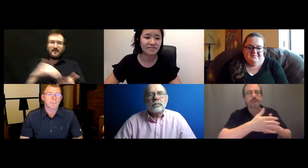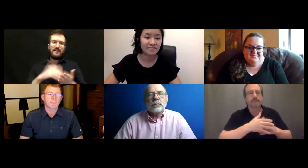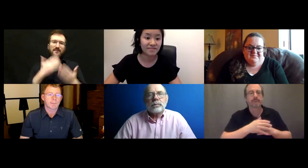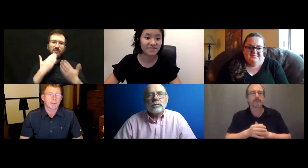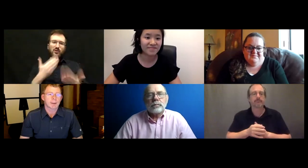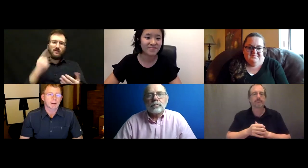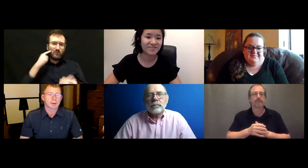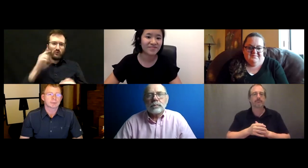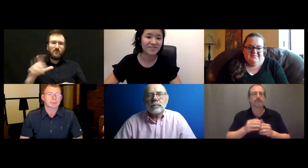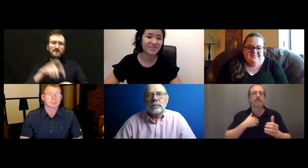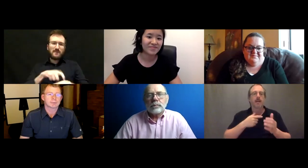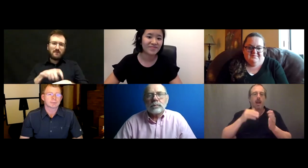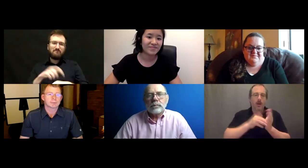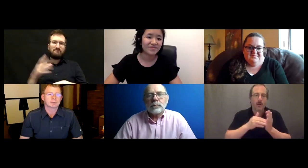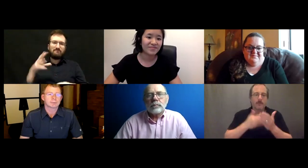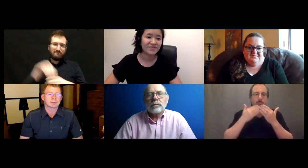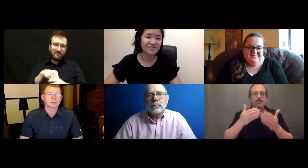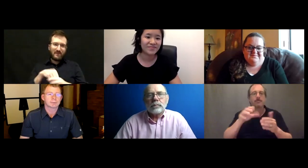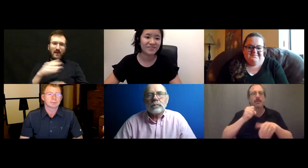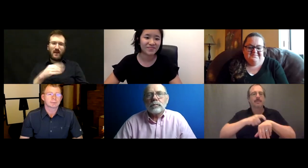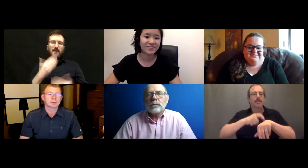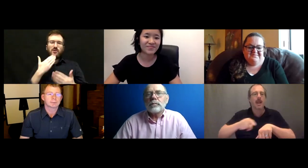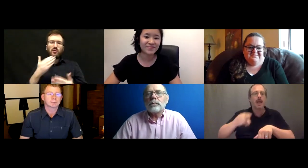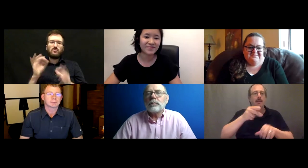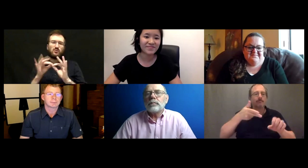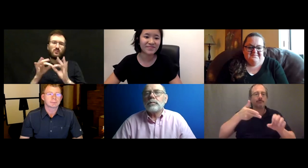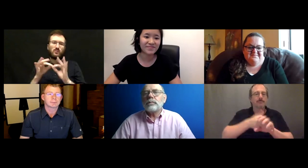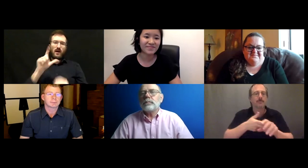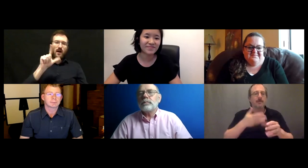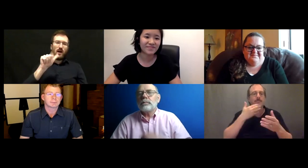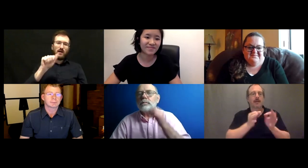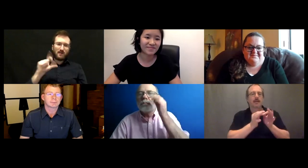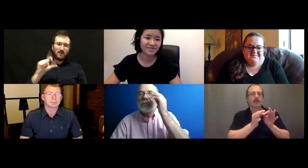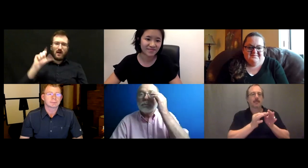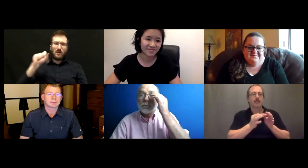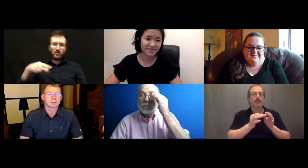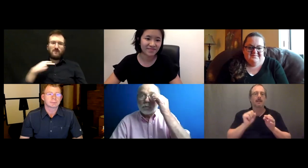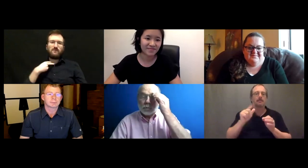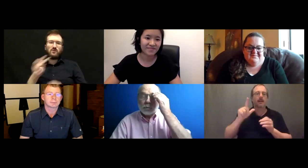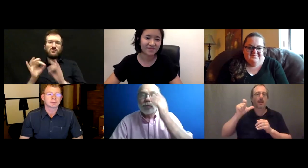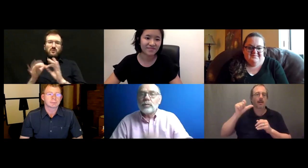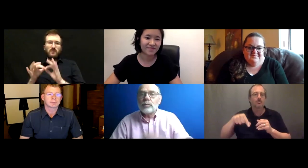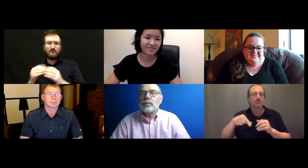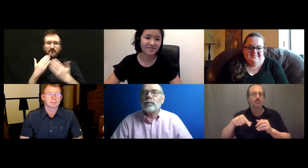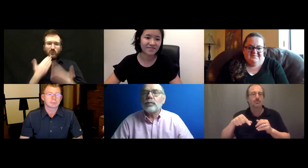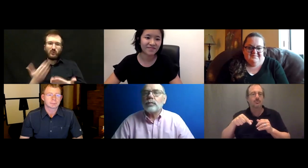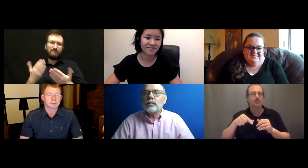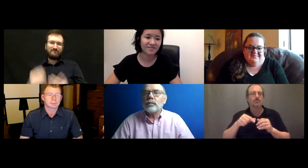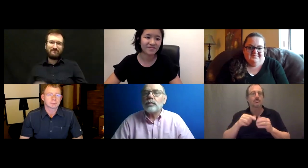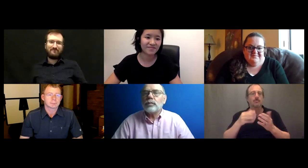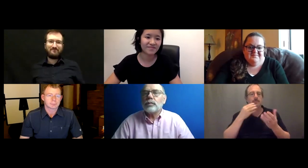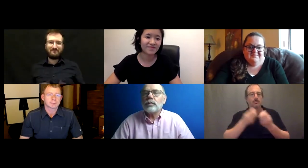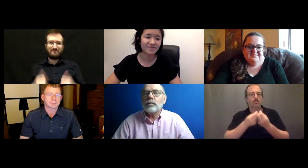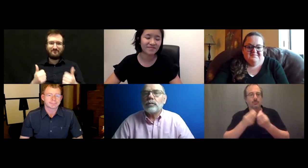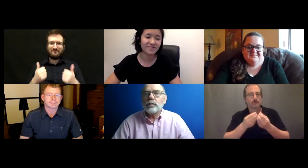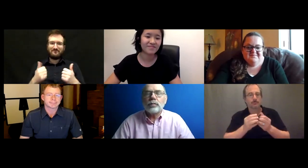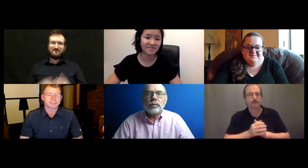committee to talk about future opportunities. Thank you again to our ASL, LSQ,